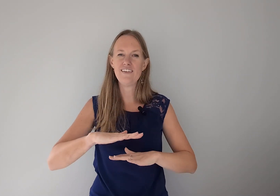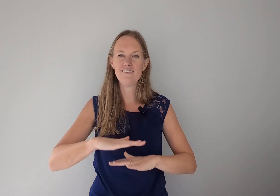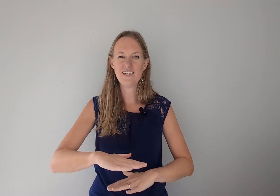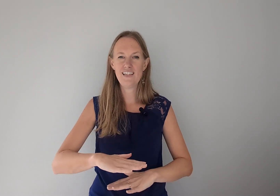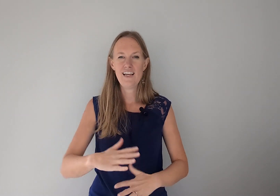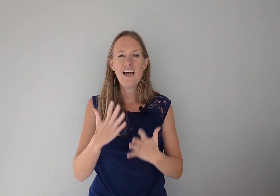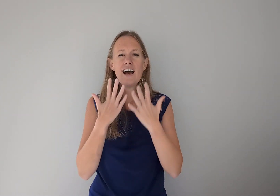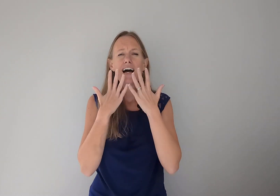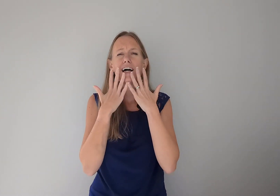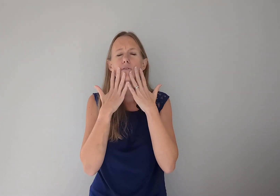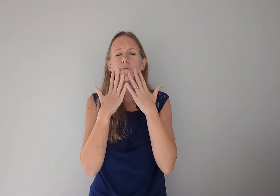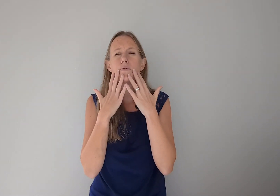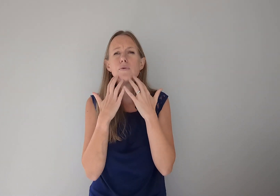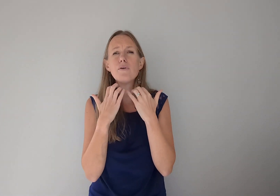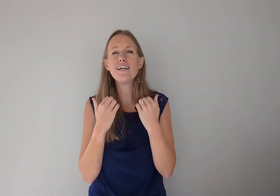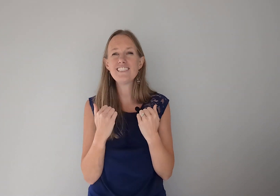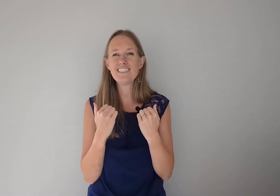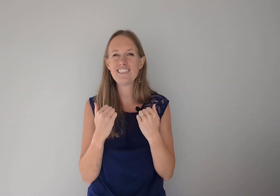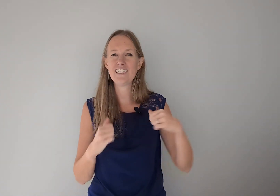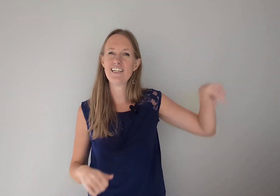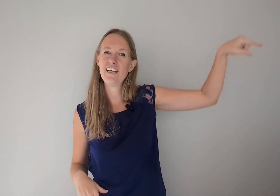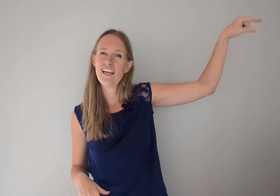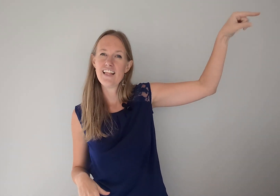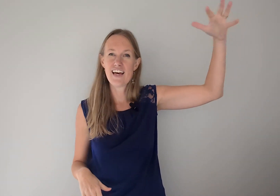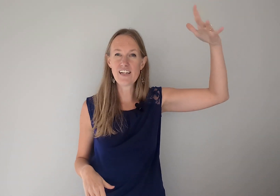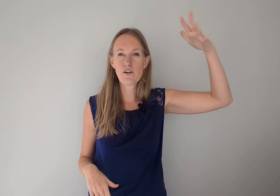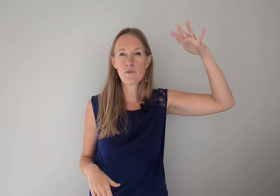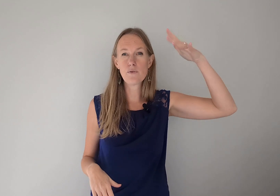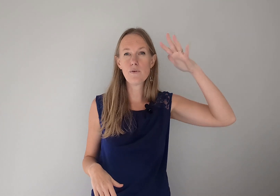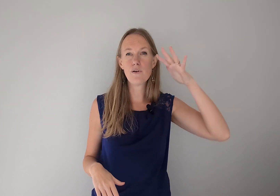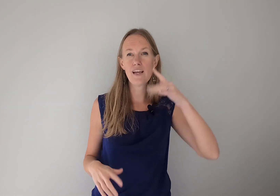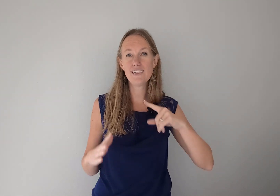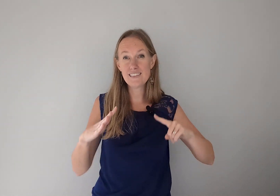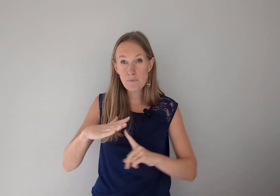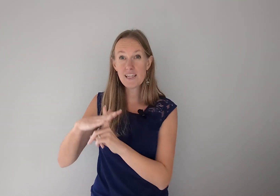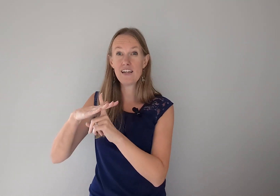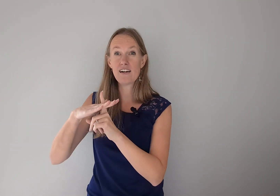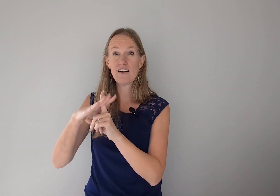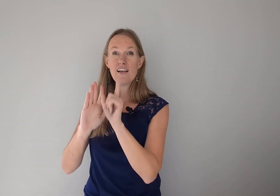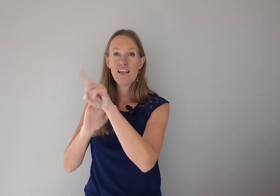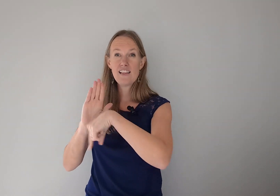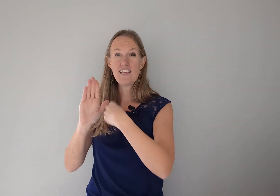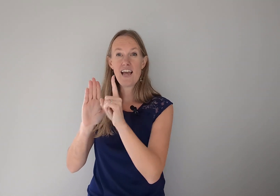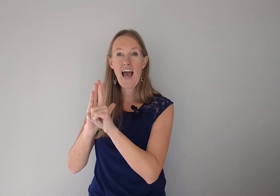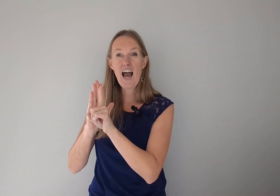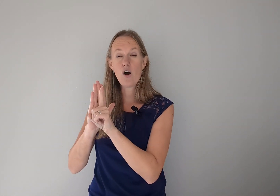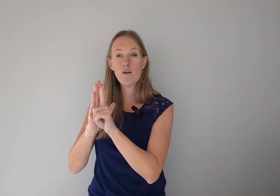relieved. How precious did that grace appear the